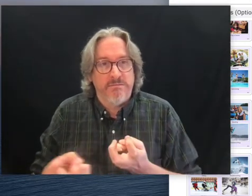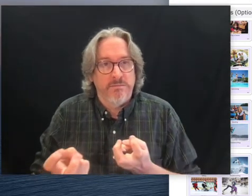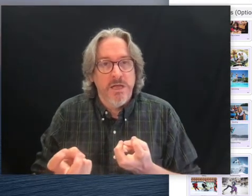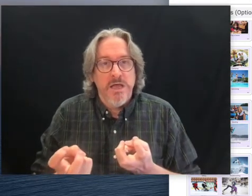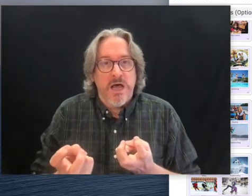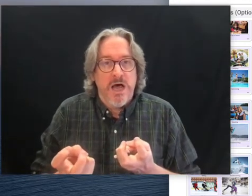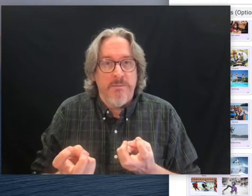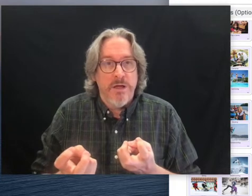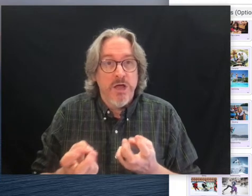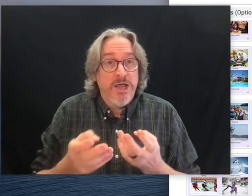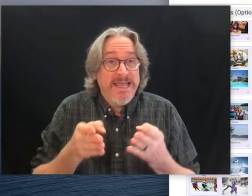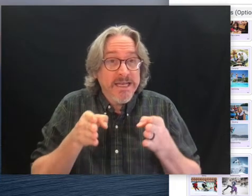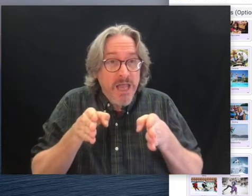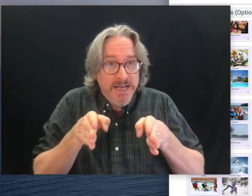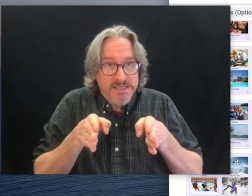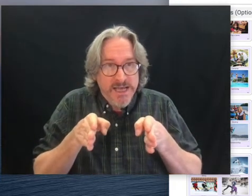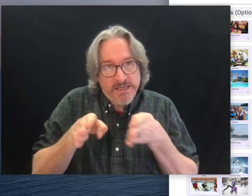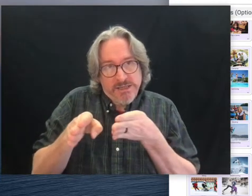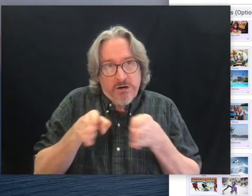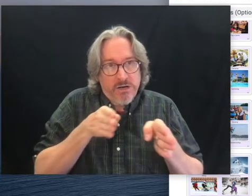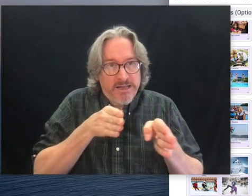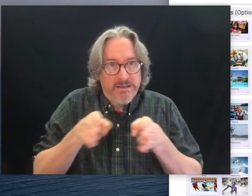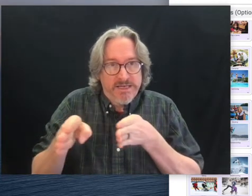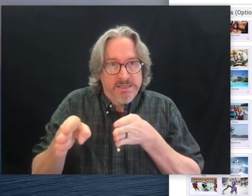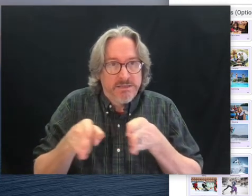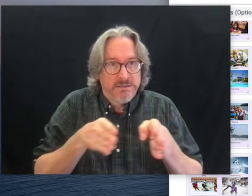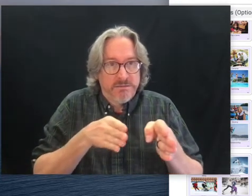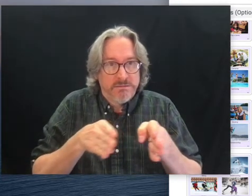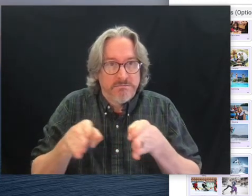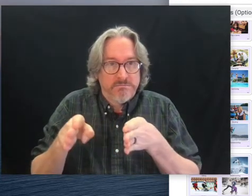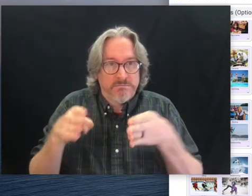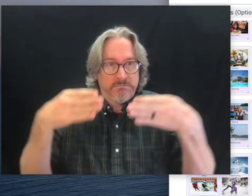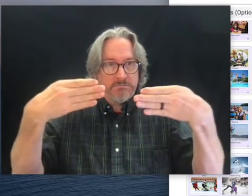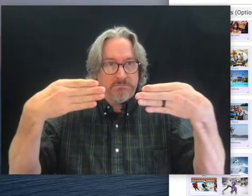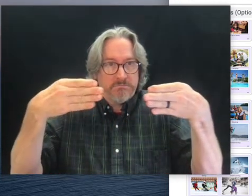skating. Inline skates are like this.